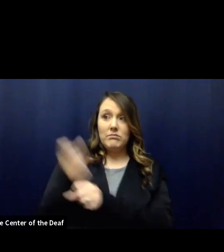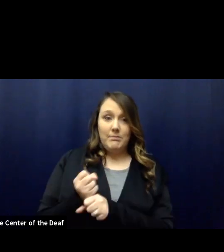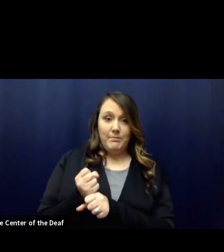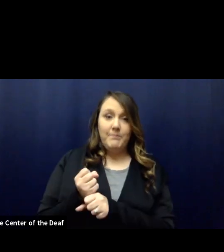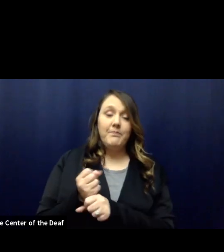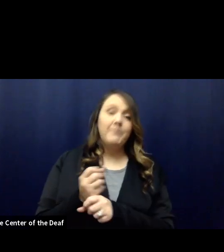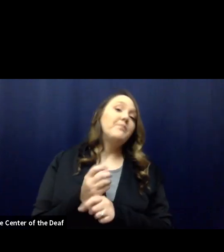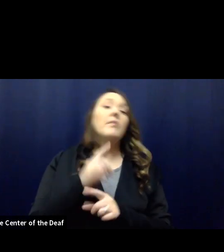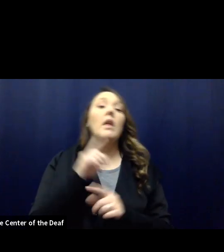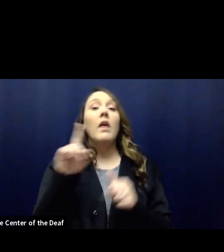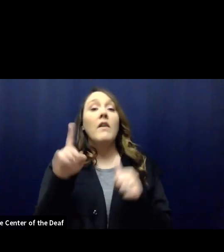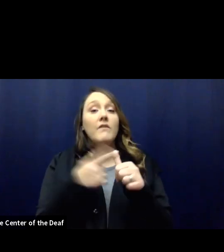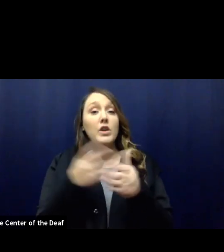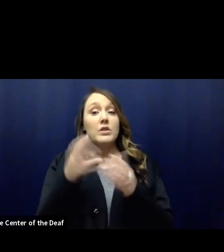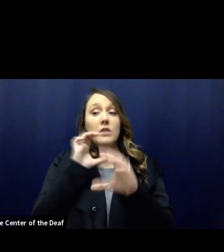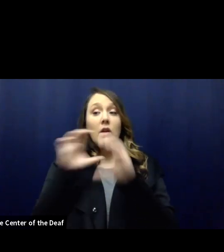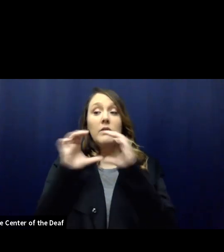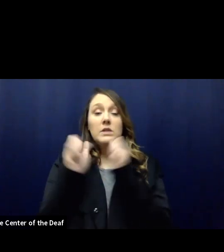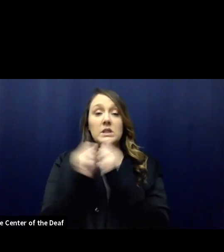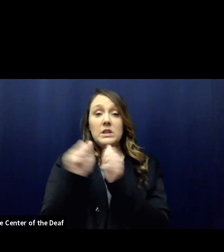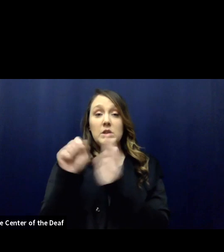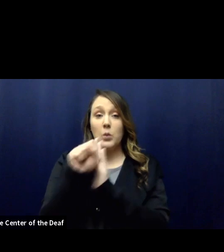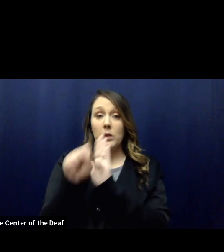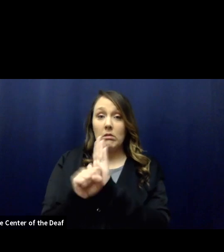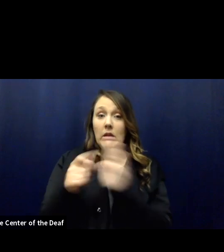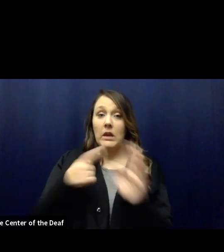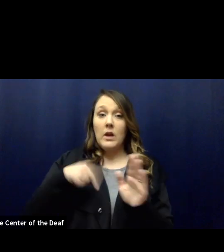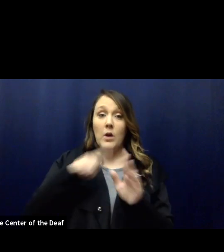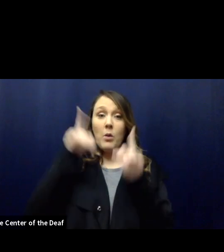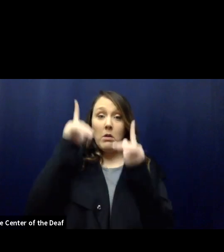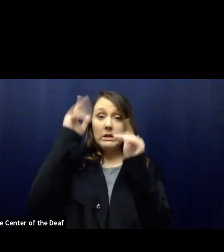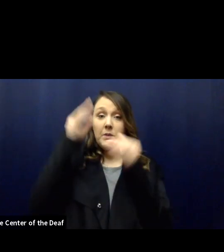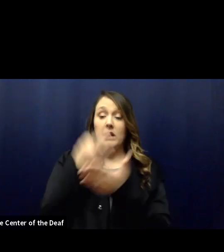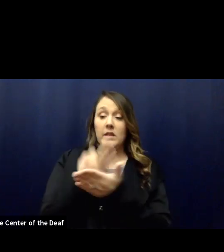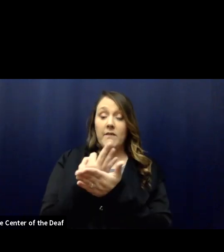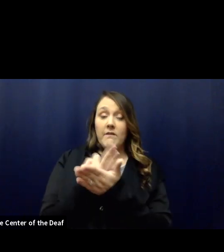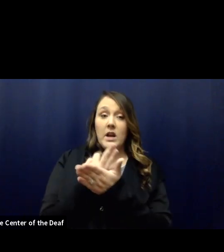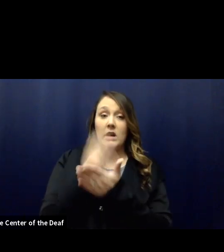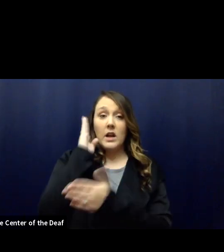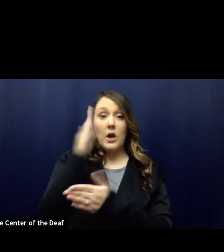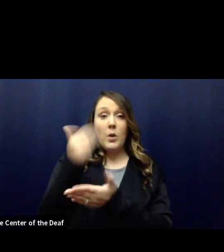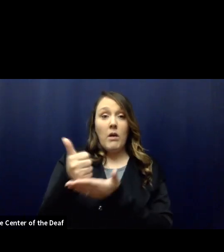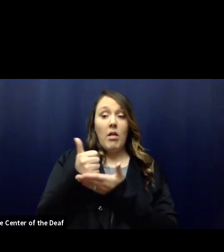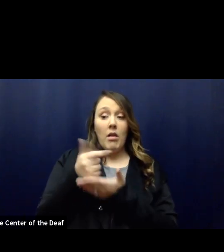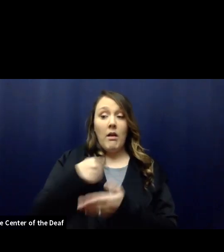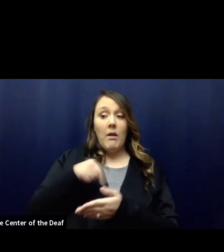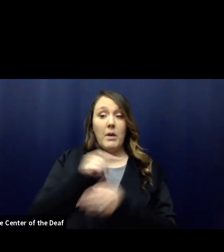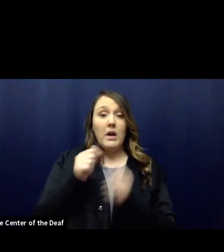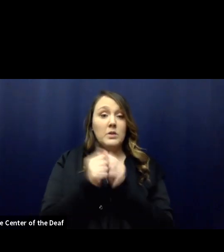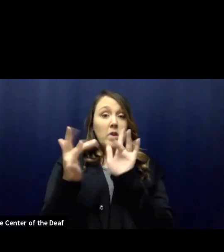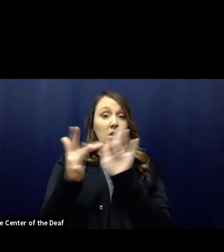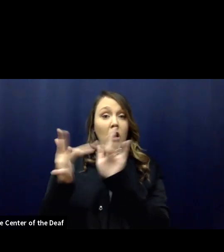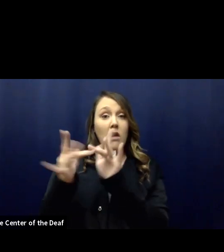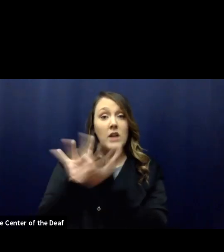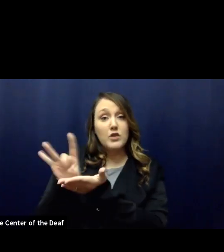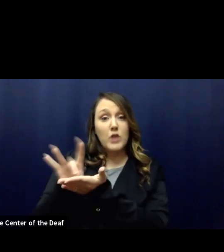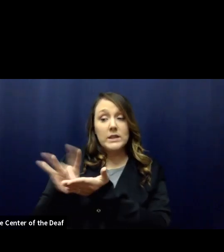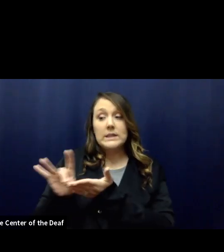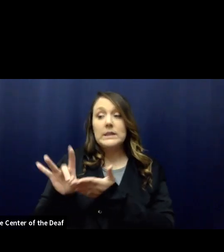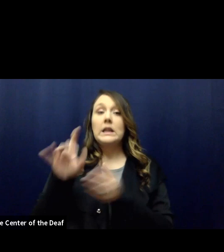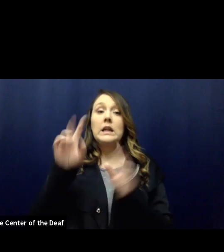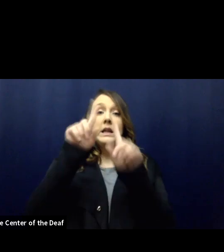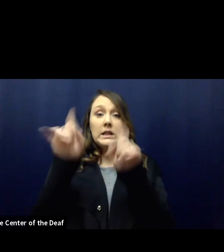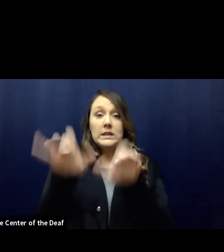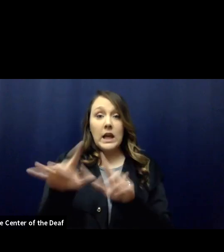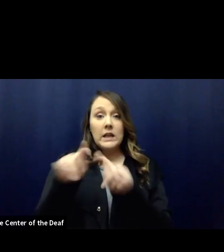the initial conversations with the state, we anticipate that this funding will assist us in contact tracing, testing teams, and